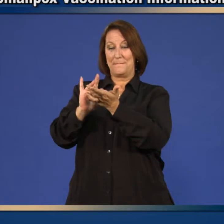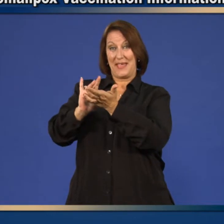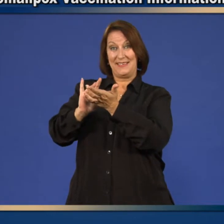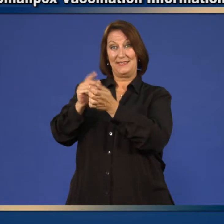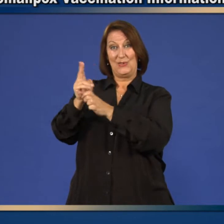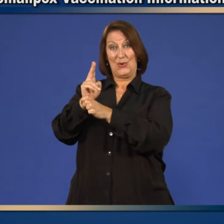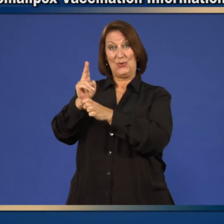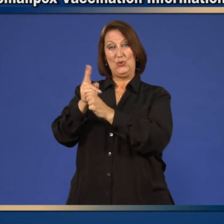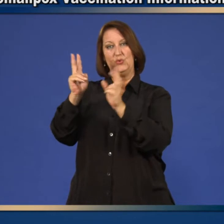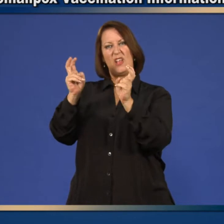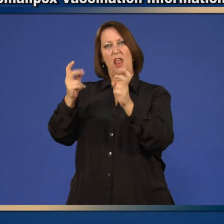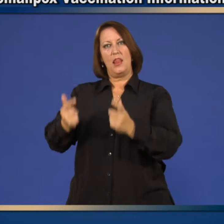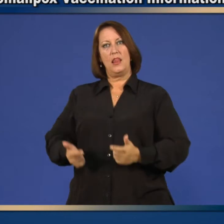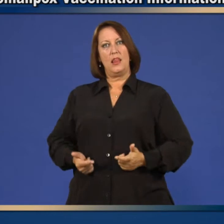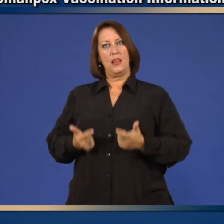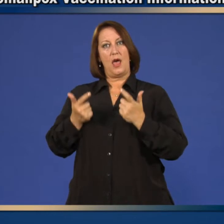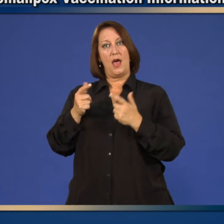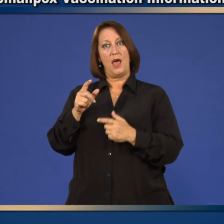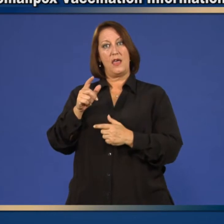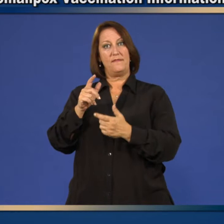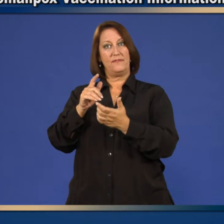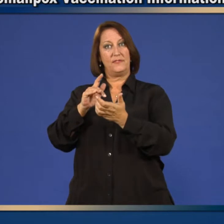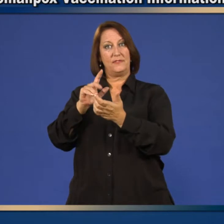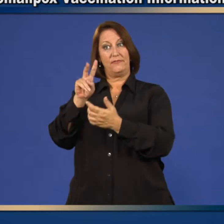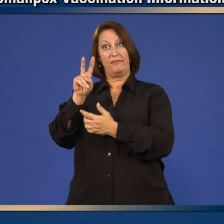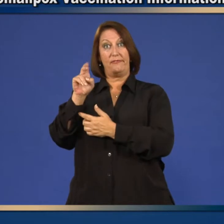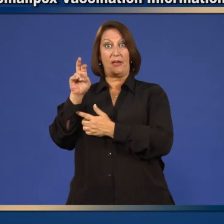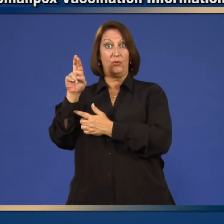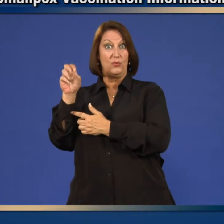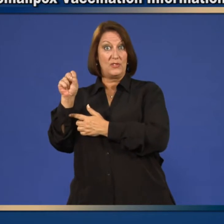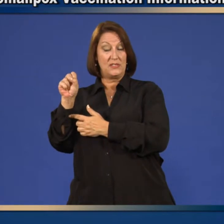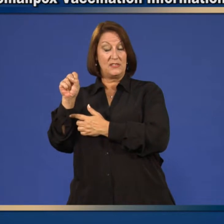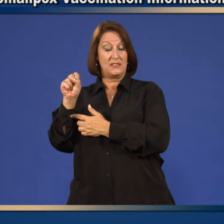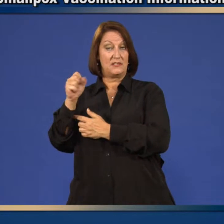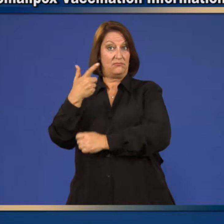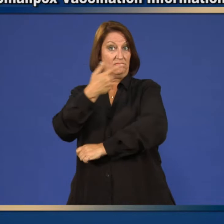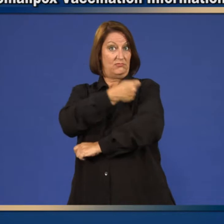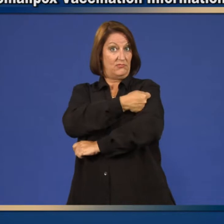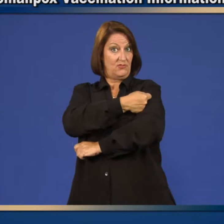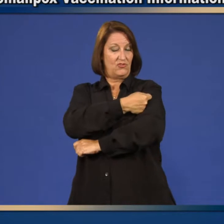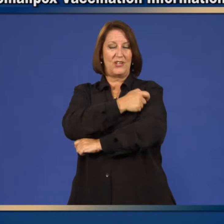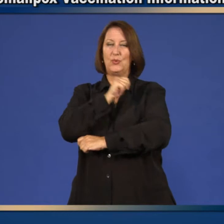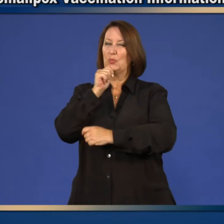Live virus vaccines are generally not recommended during pregnancy.